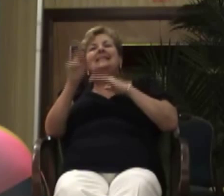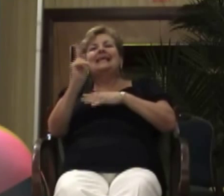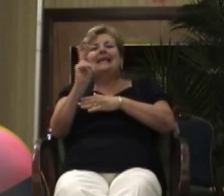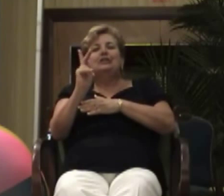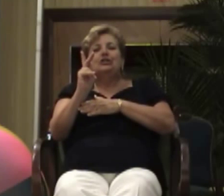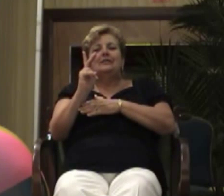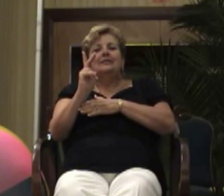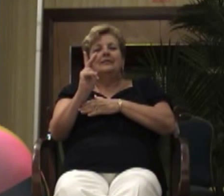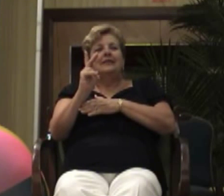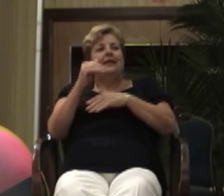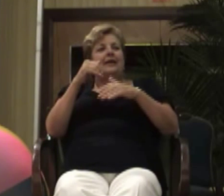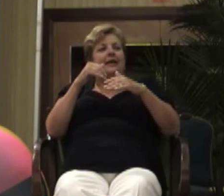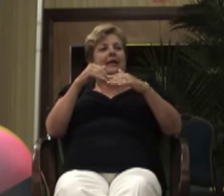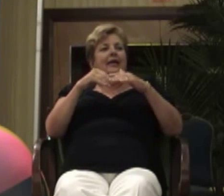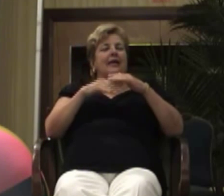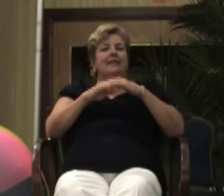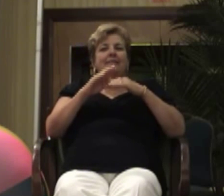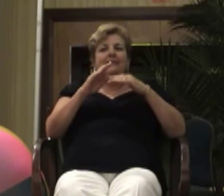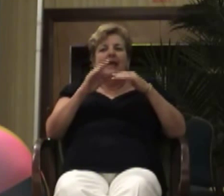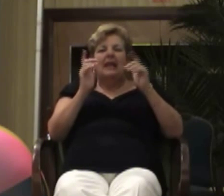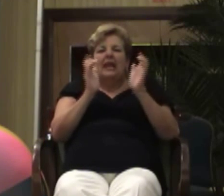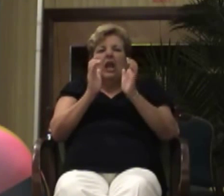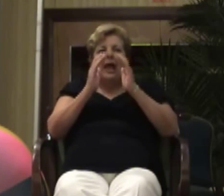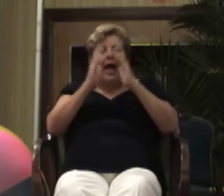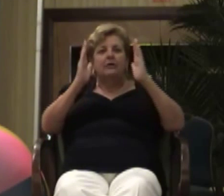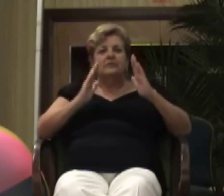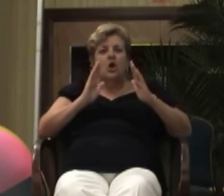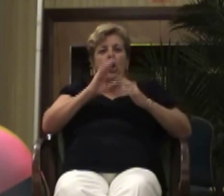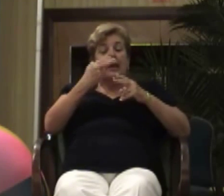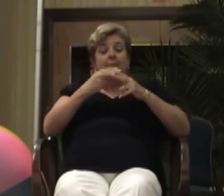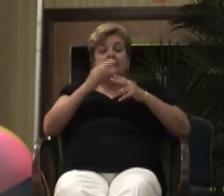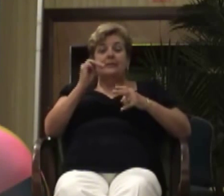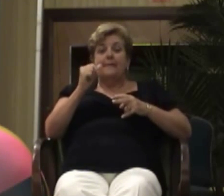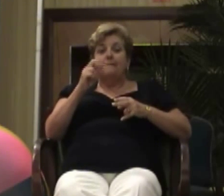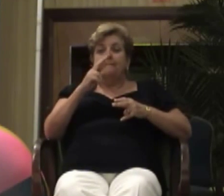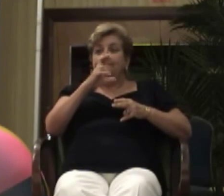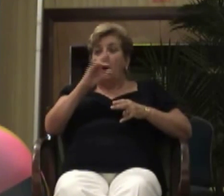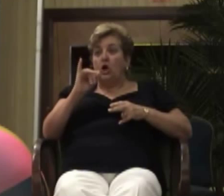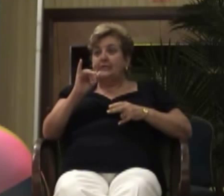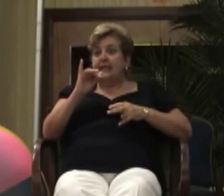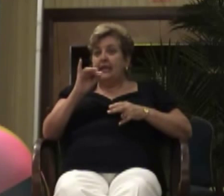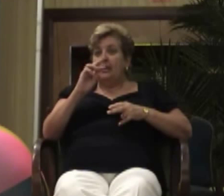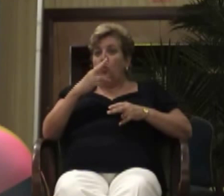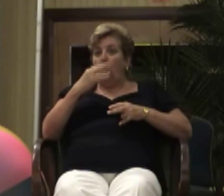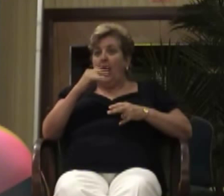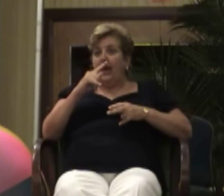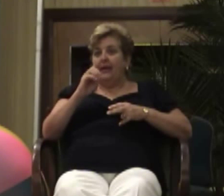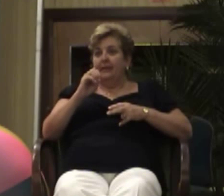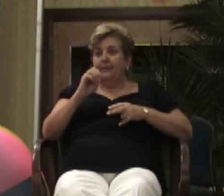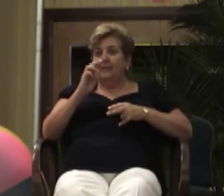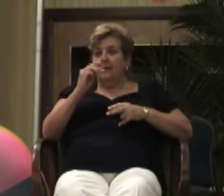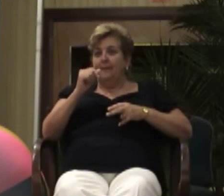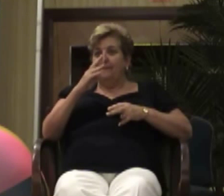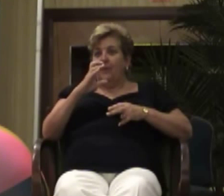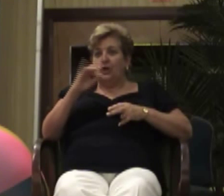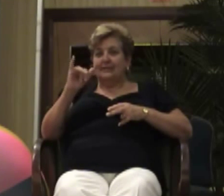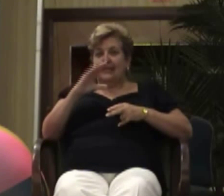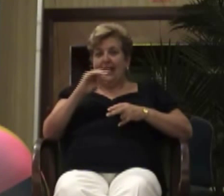house, and she helped put, her name is Marcy White. Many of you have met Marcy and Bob. And she put together Alanon as we knew